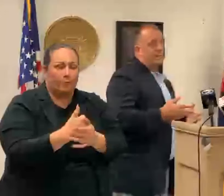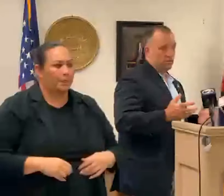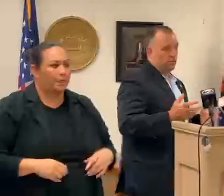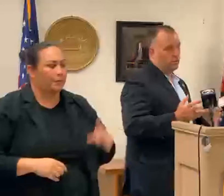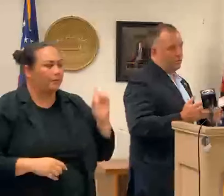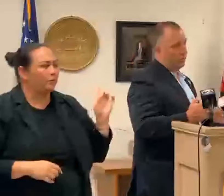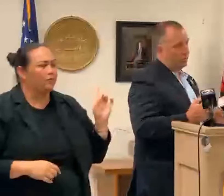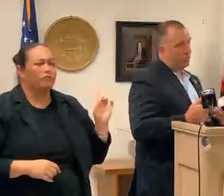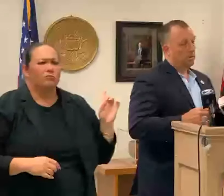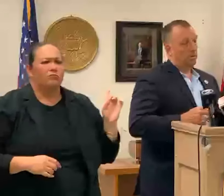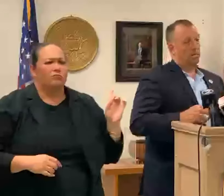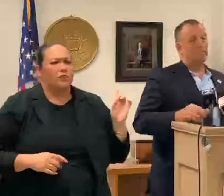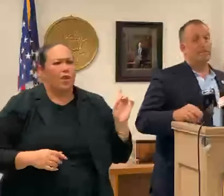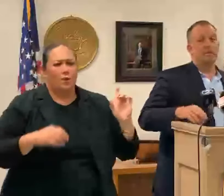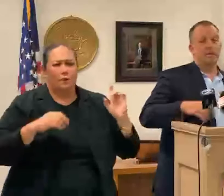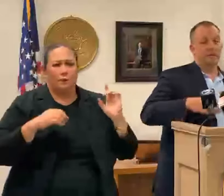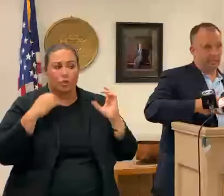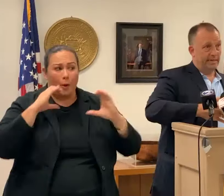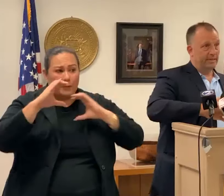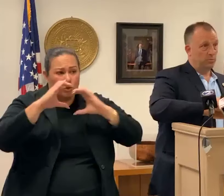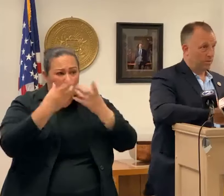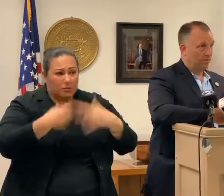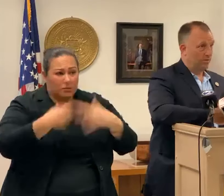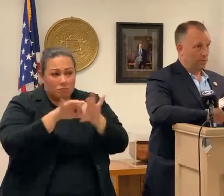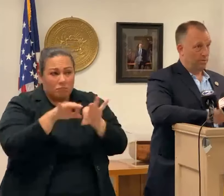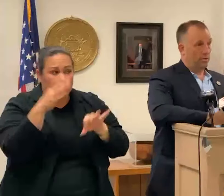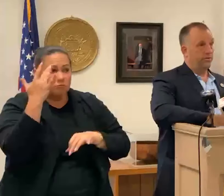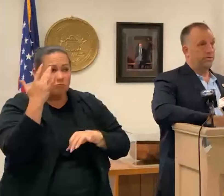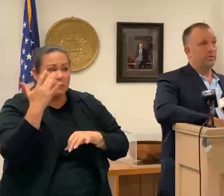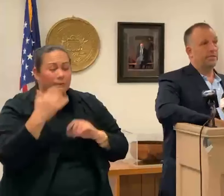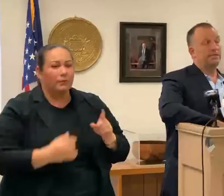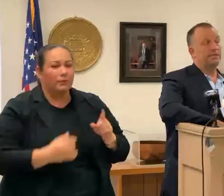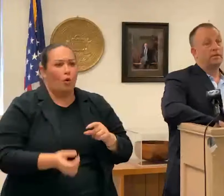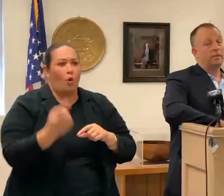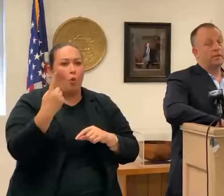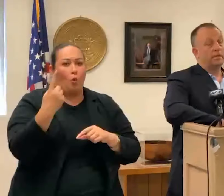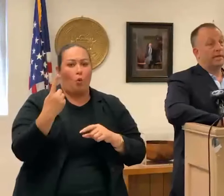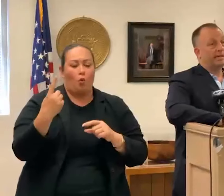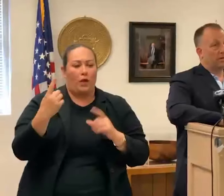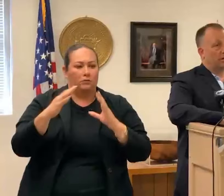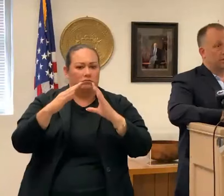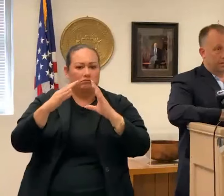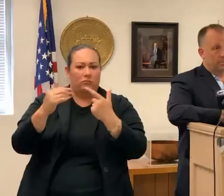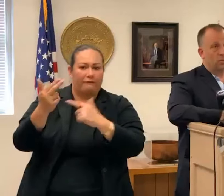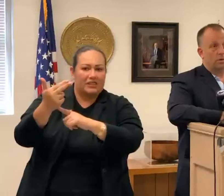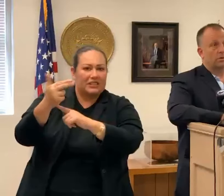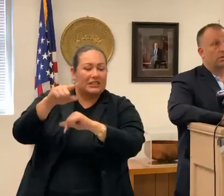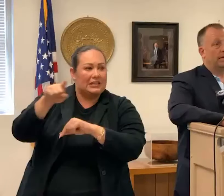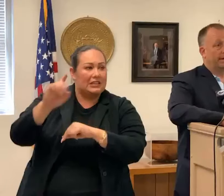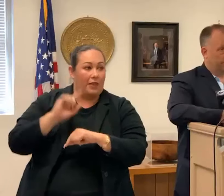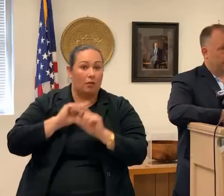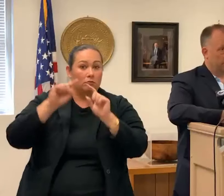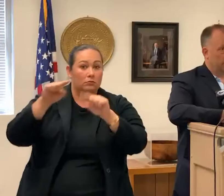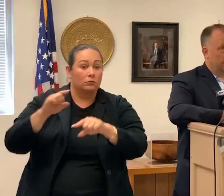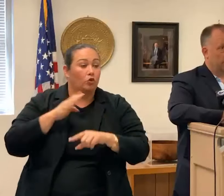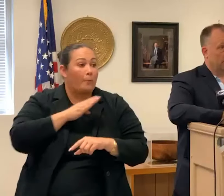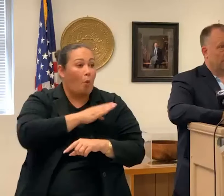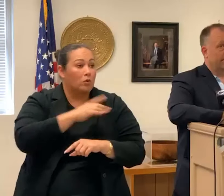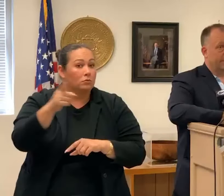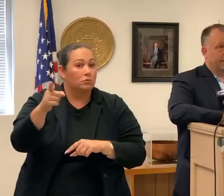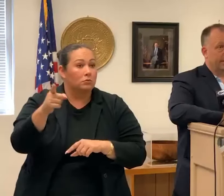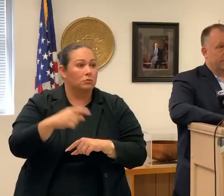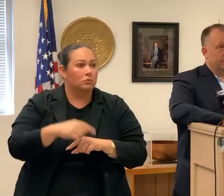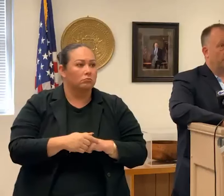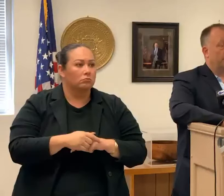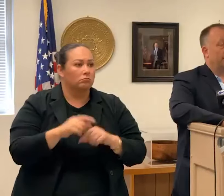reason communication is so important is because in this case, one of those facilities, they had gone to their board after